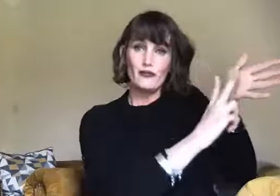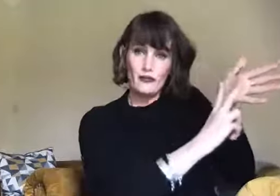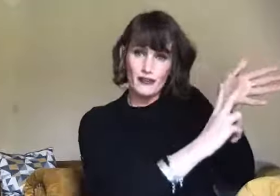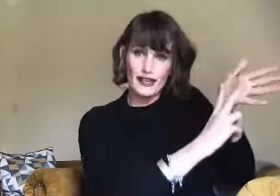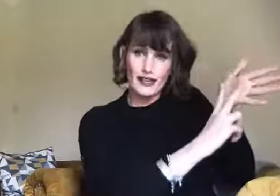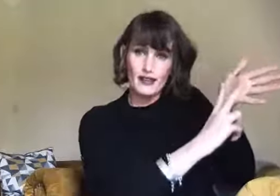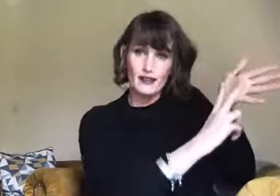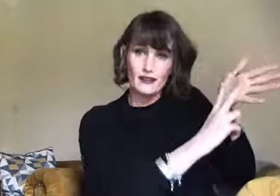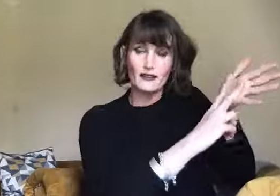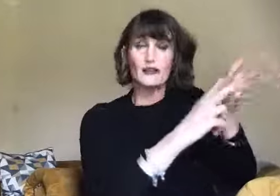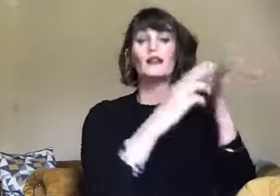V,